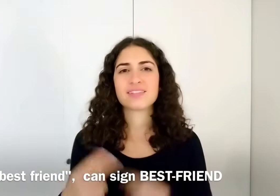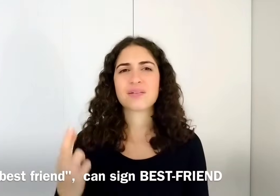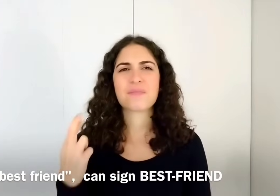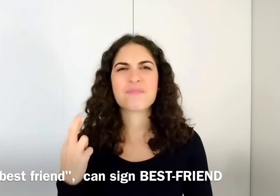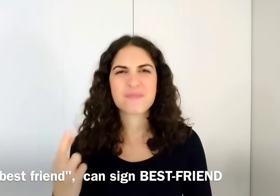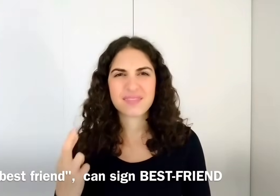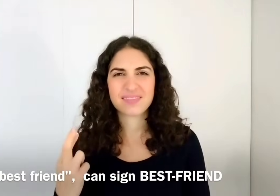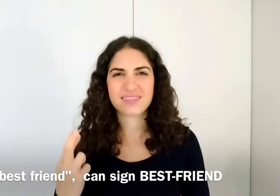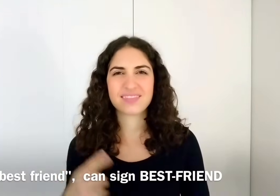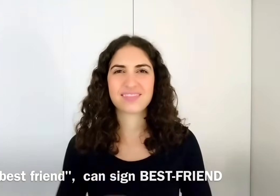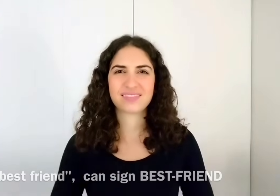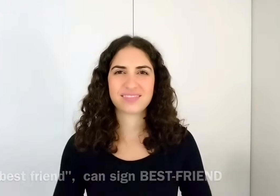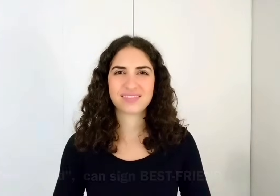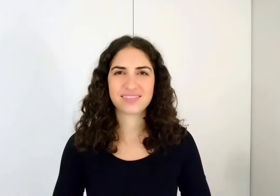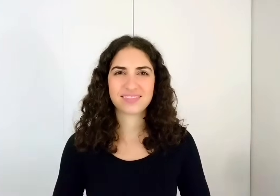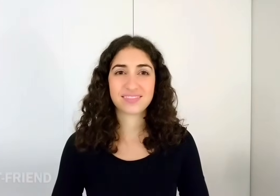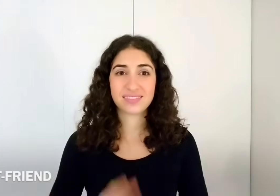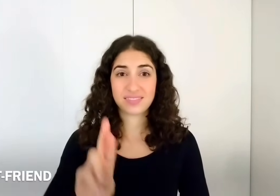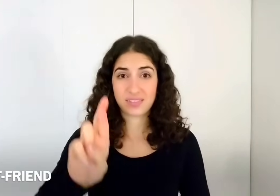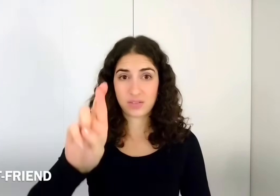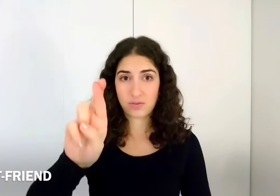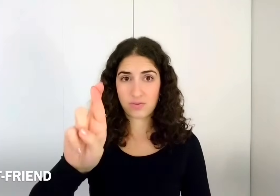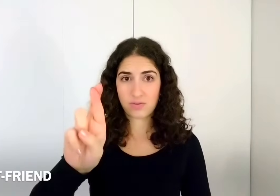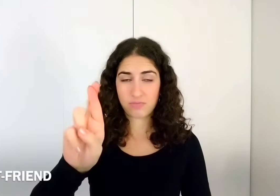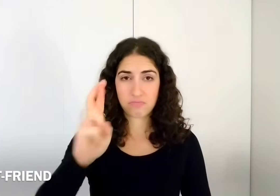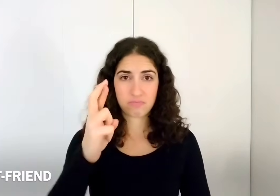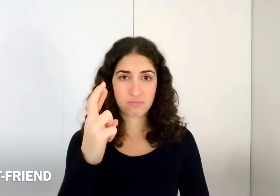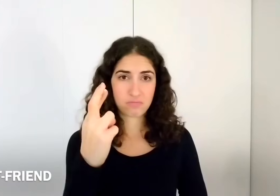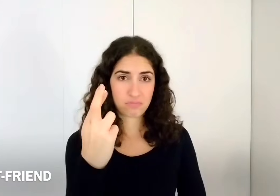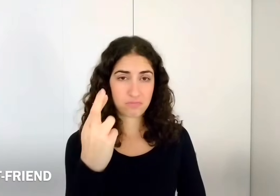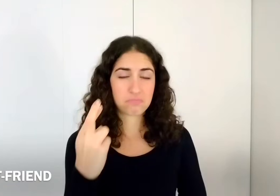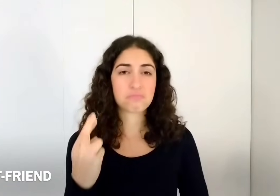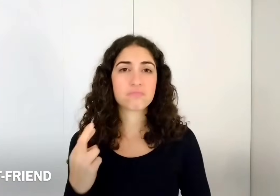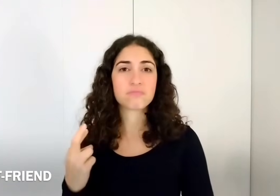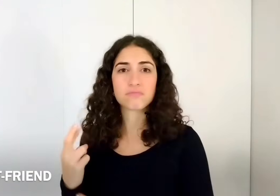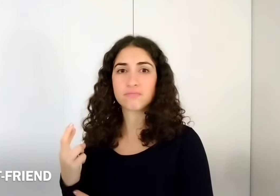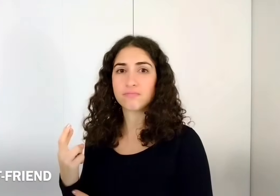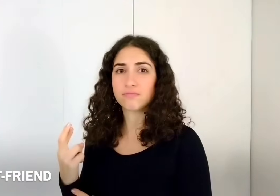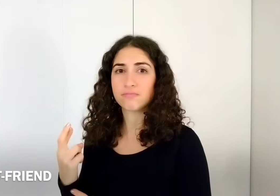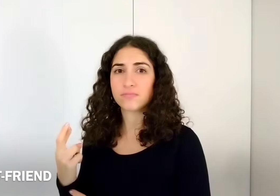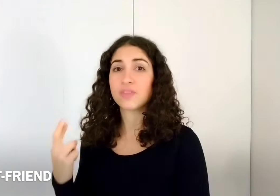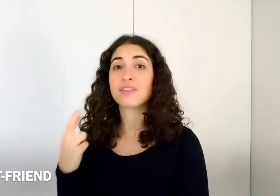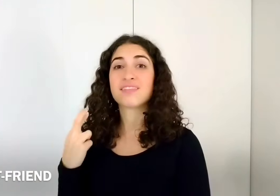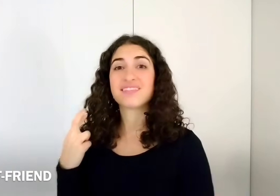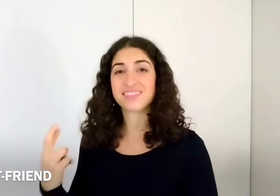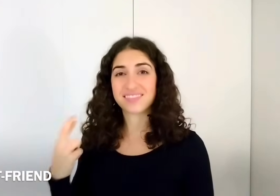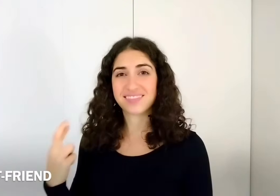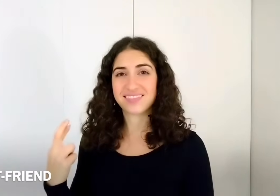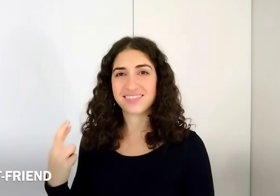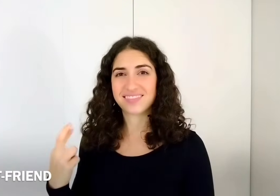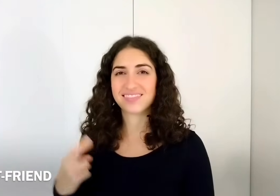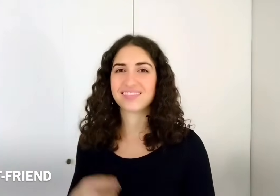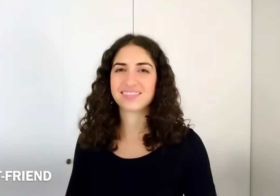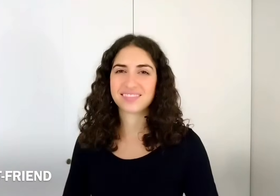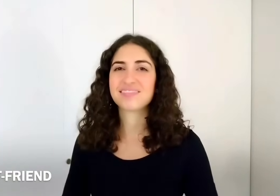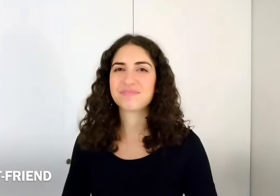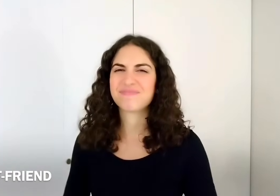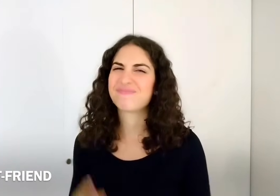Best friends, you can sign it like this, best friends. It's the R hand shape. Best